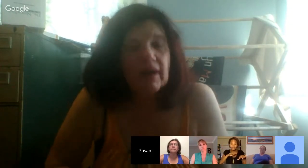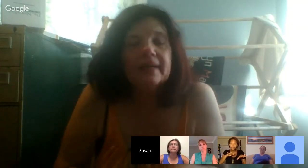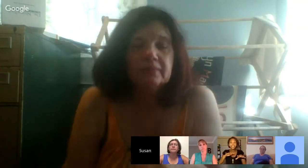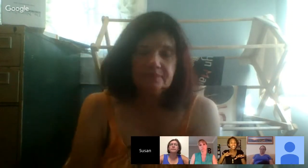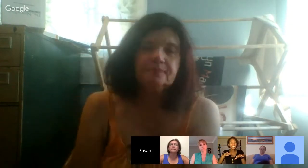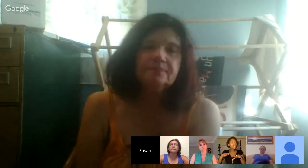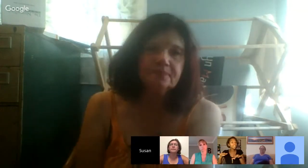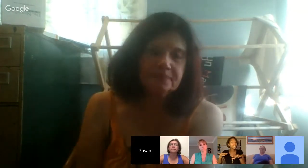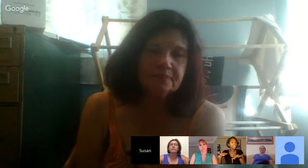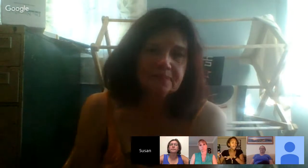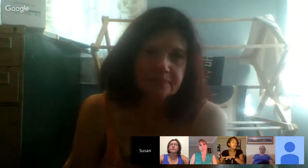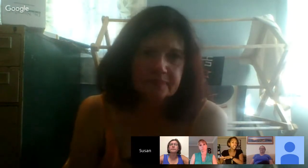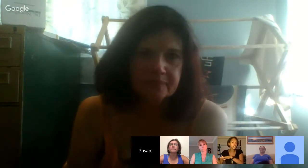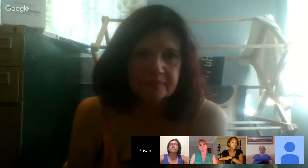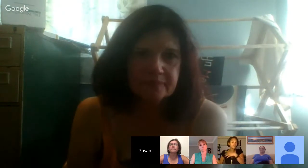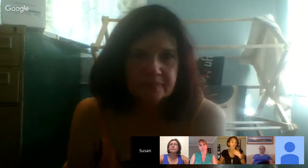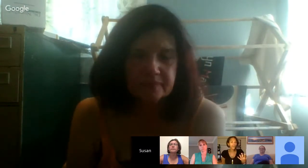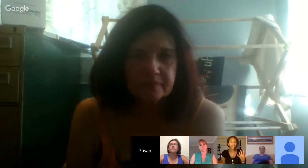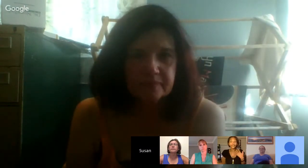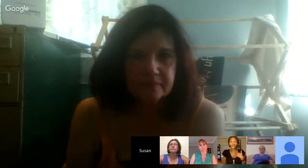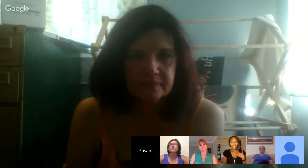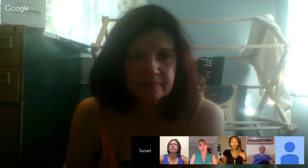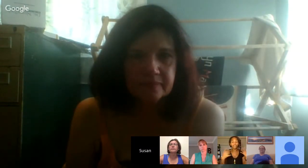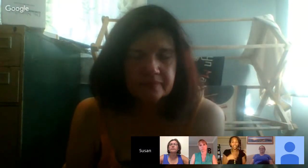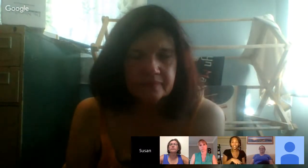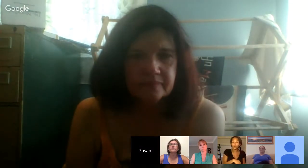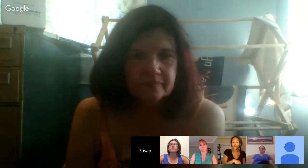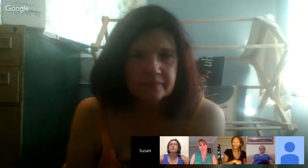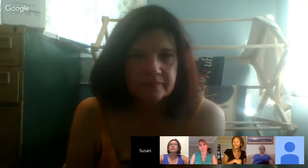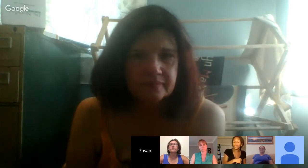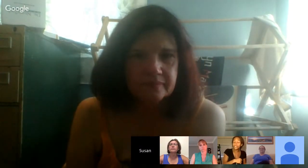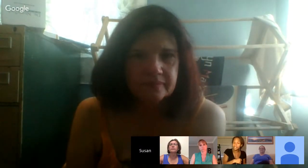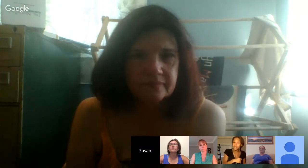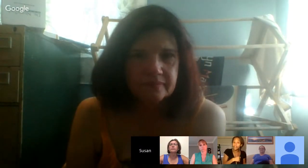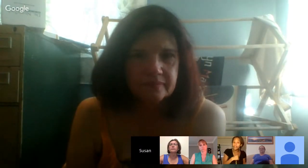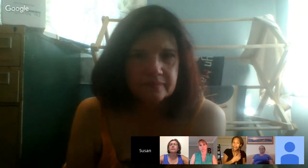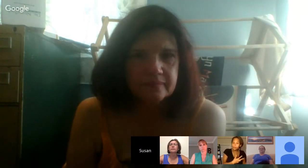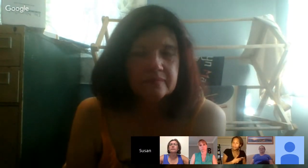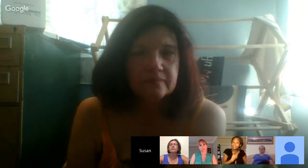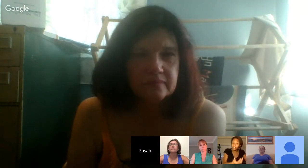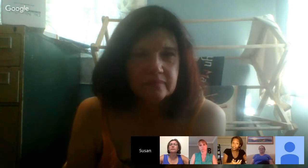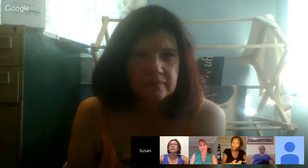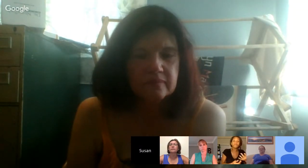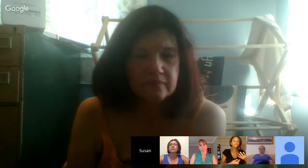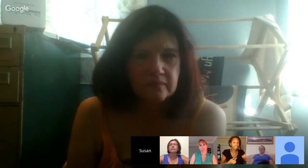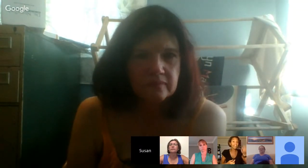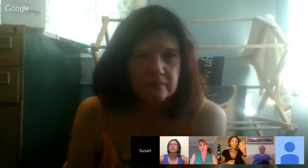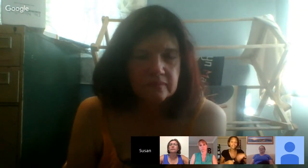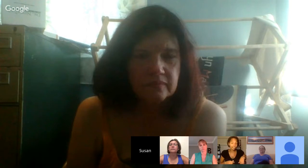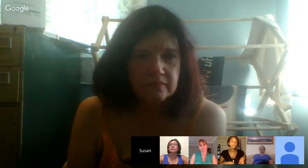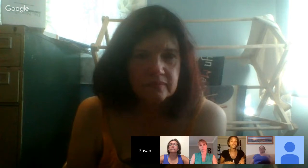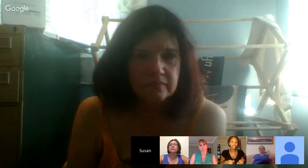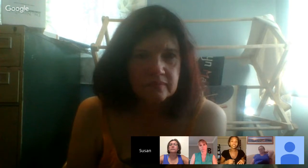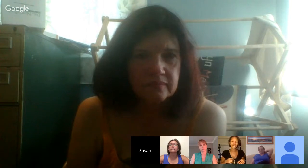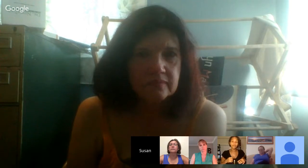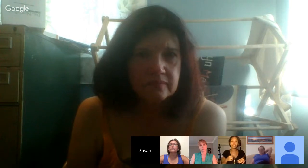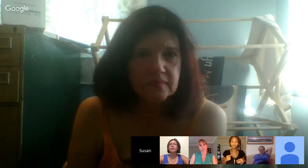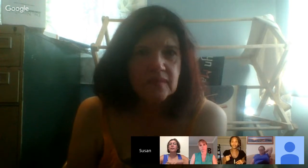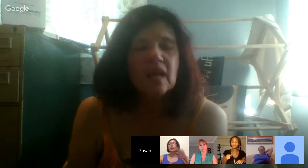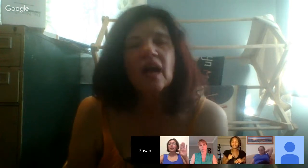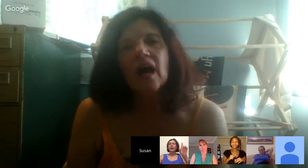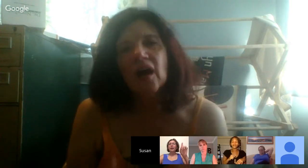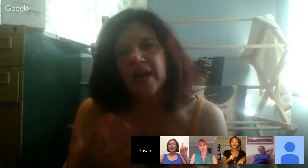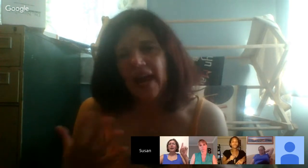way, there is a time element to it. I don't know that I would change the way I would voice that based on that, but yes, there is a time